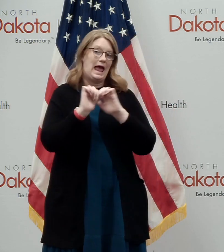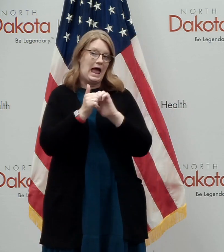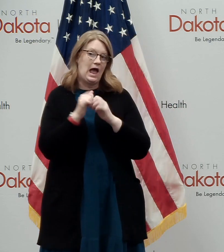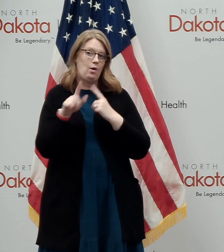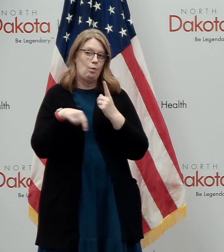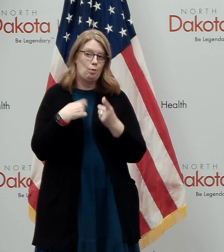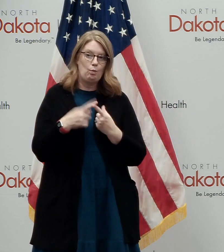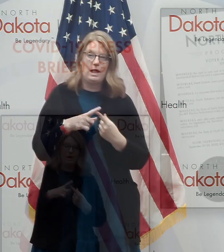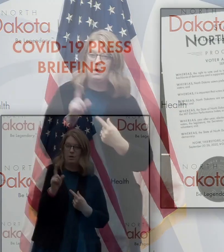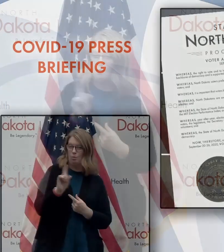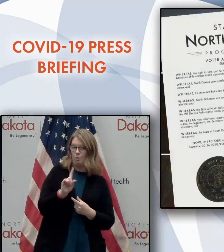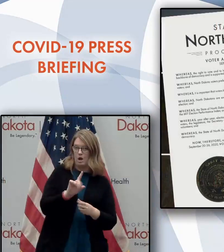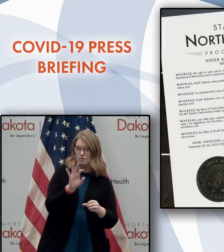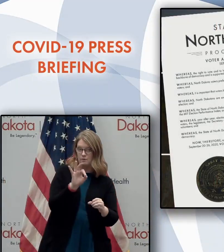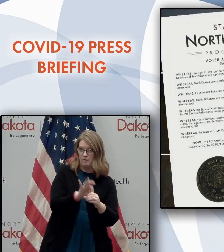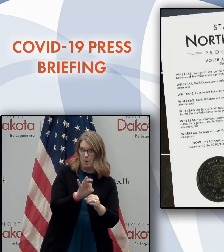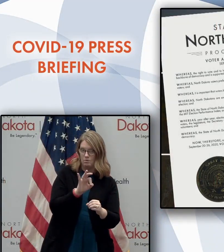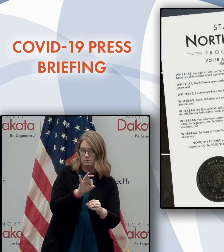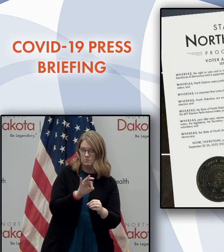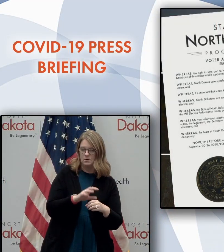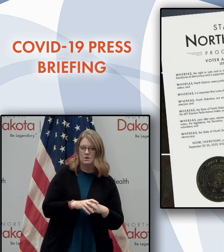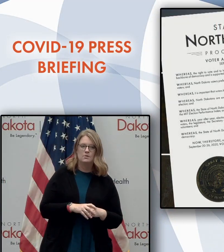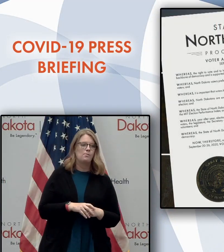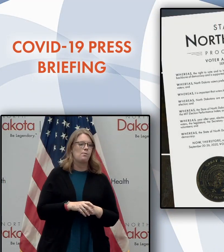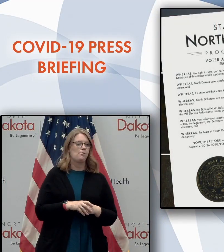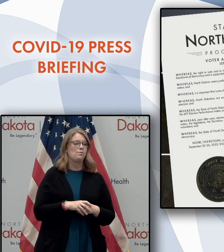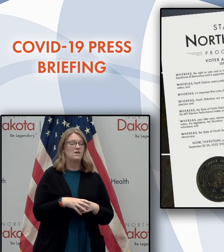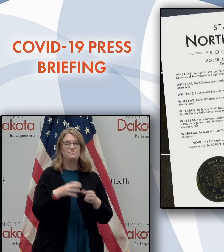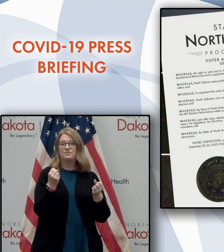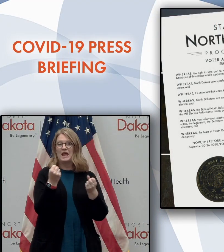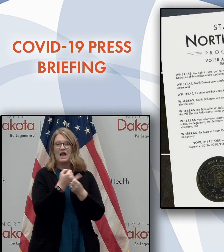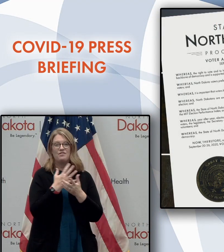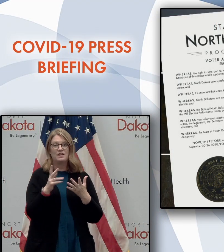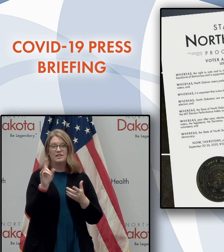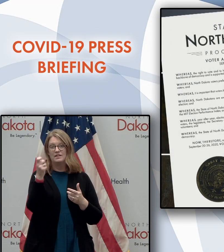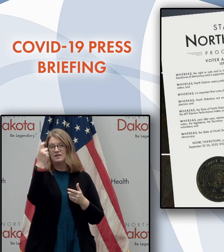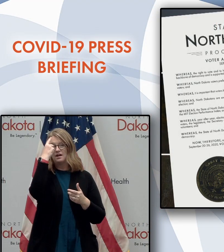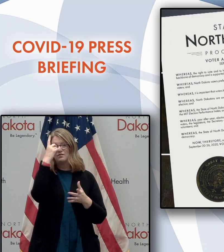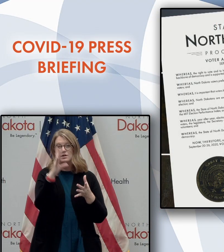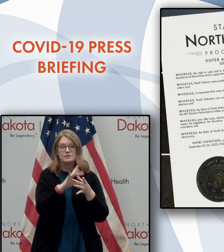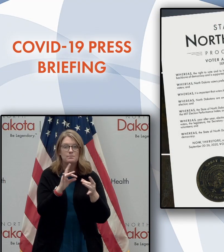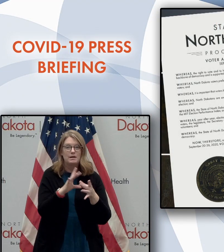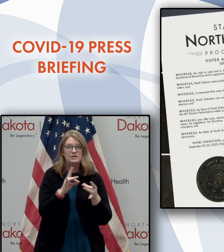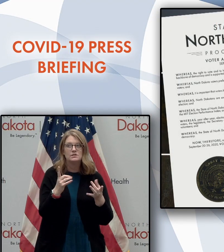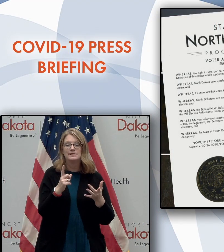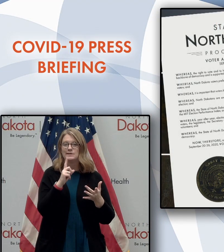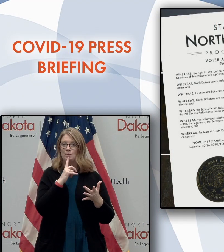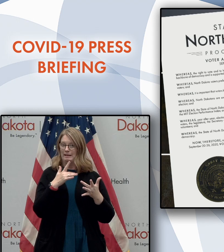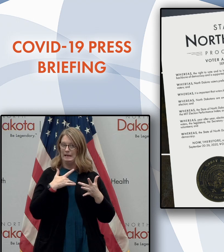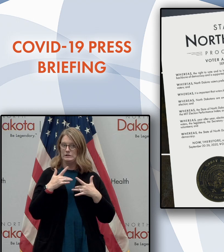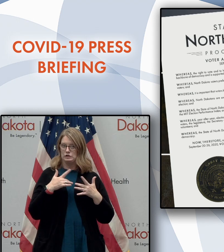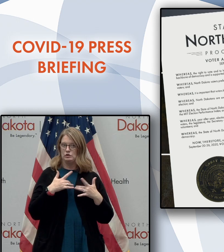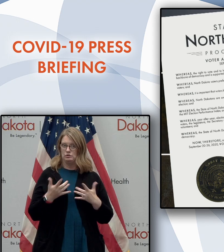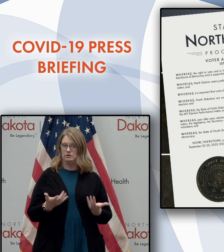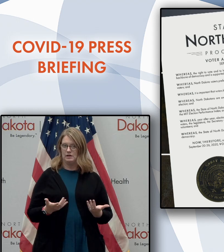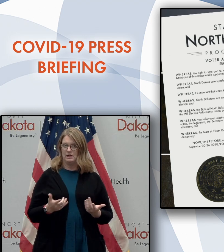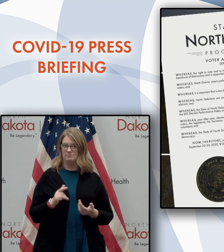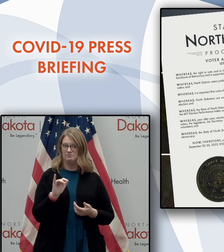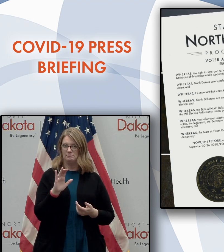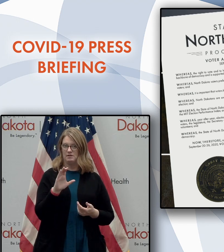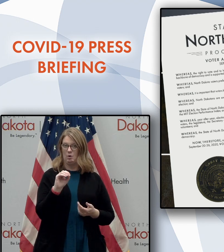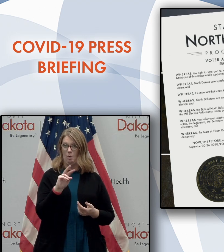vote. And everything that the governor just has mentioned as a concern with the COVID is something that we as